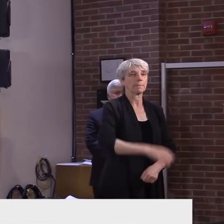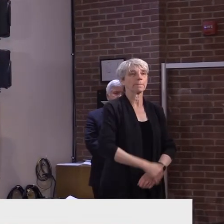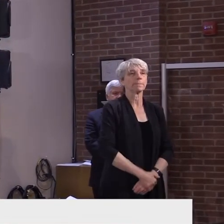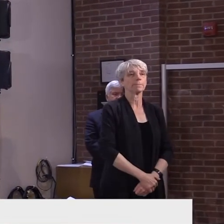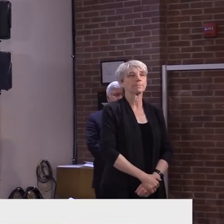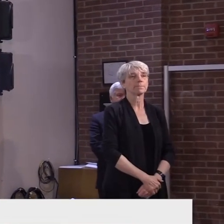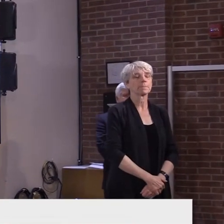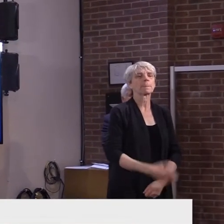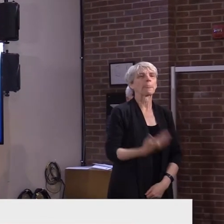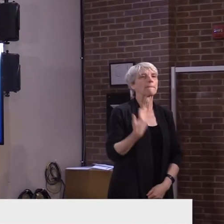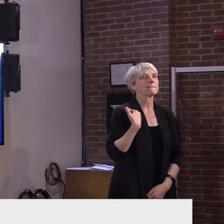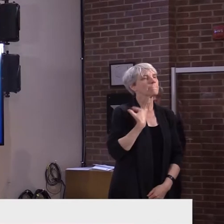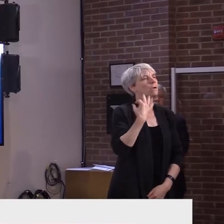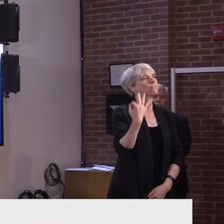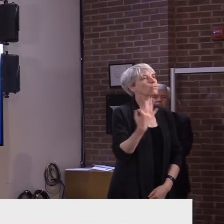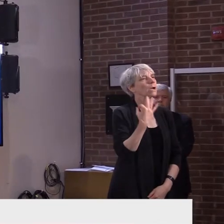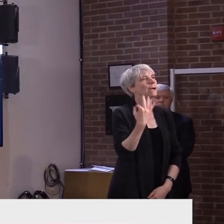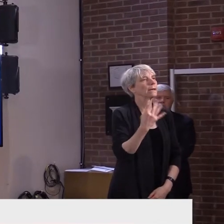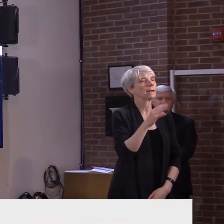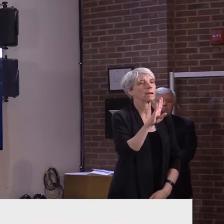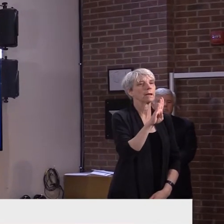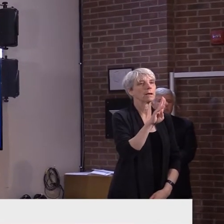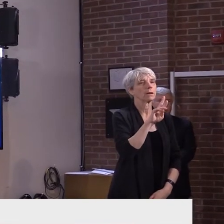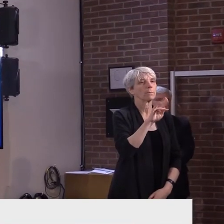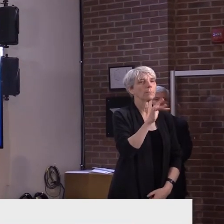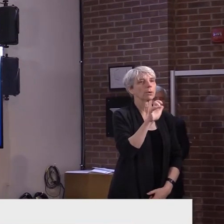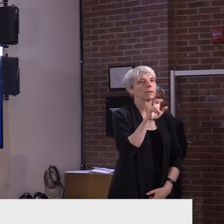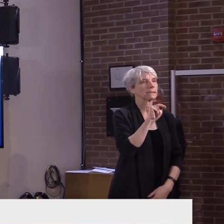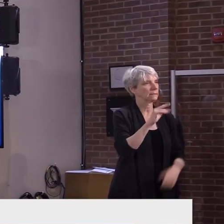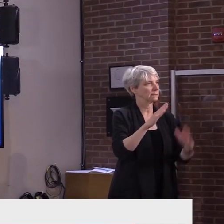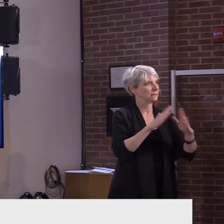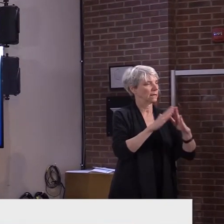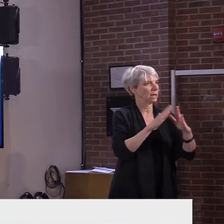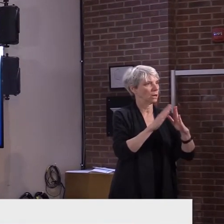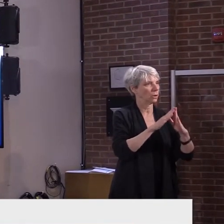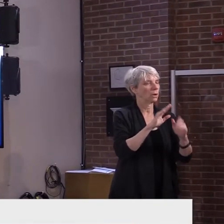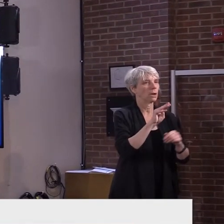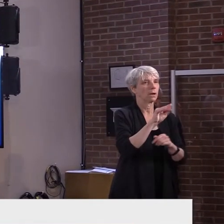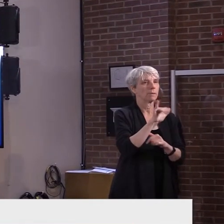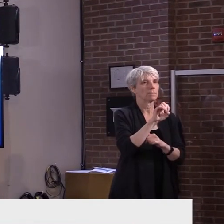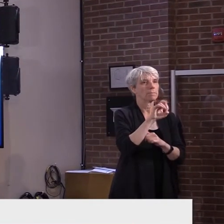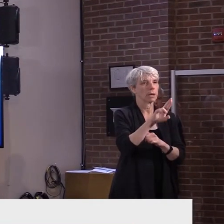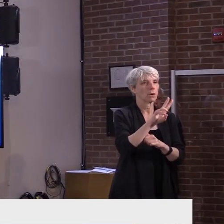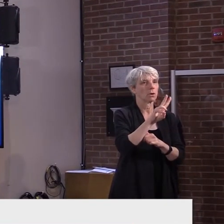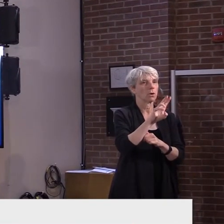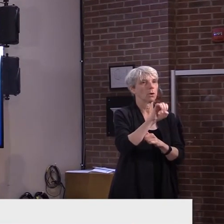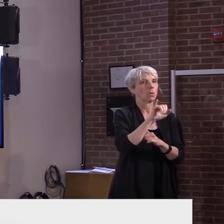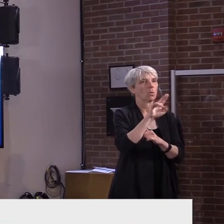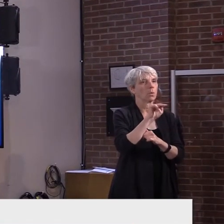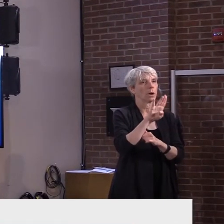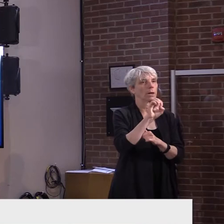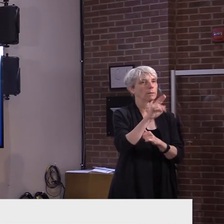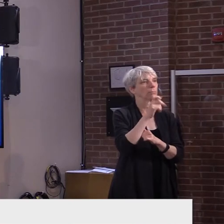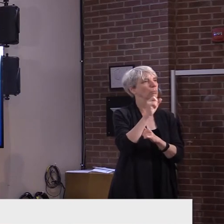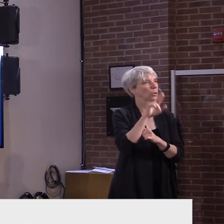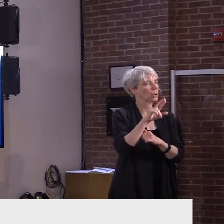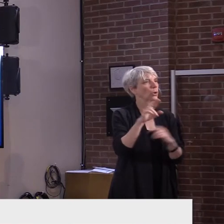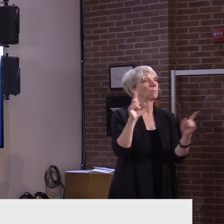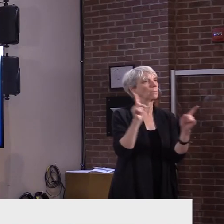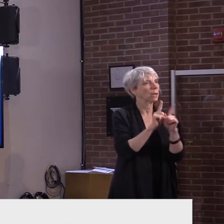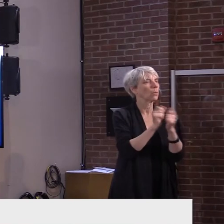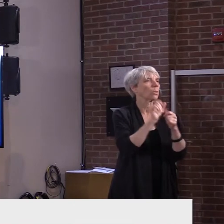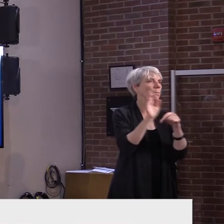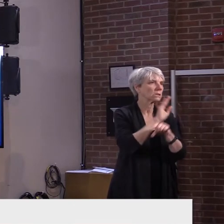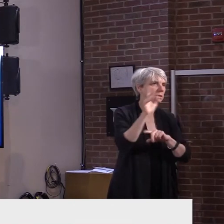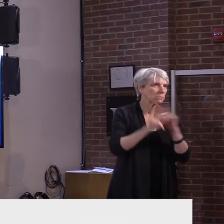on Friday, Mayor Weinberger met with business leaders and nonprofits about the subject of masking. I know you